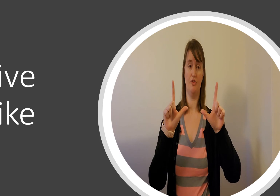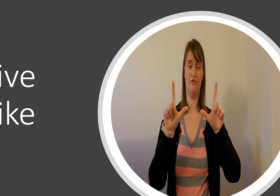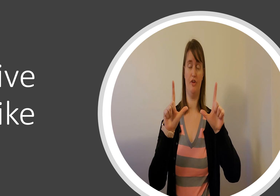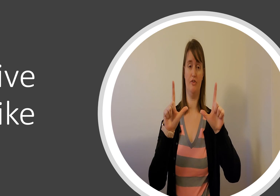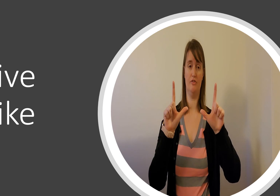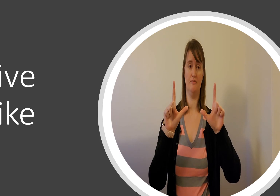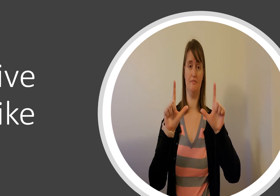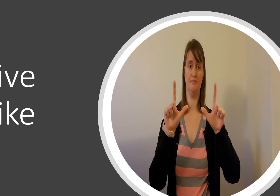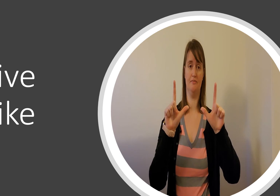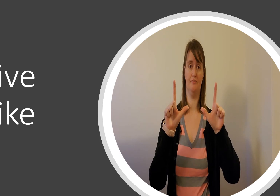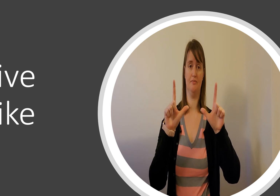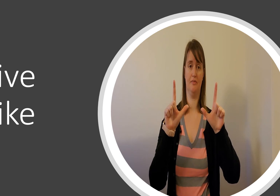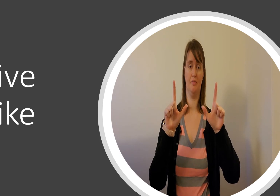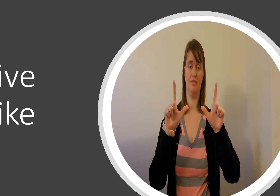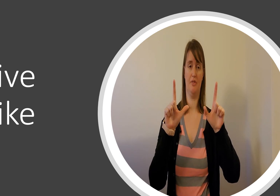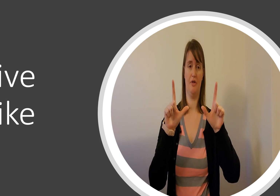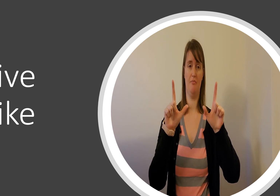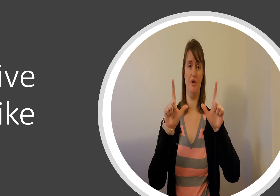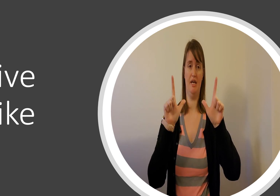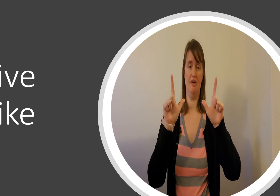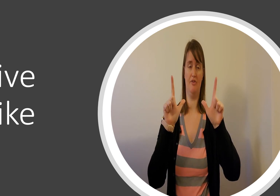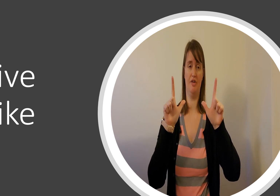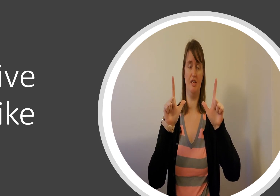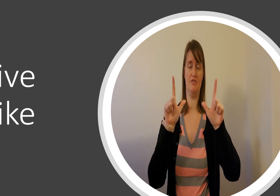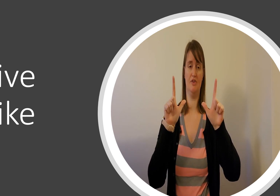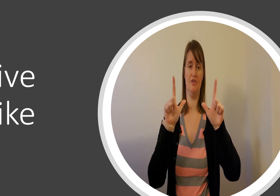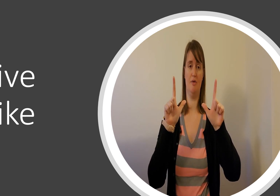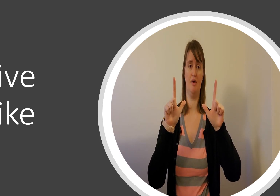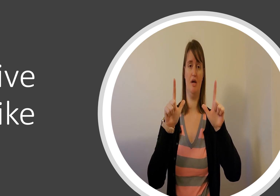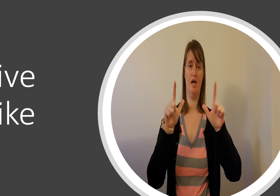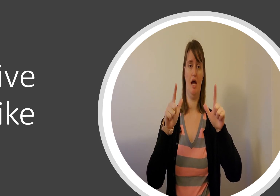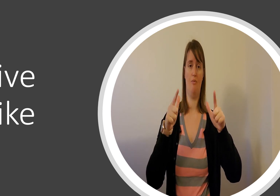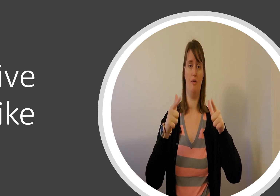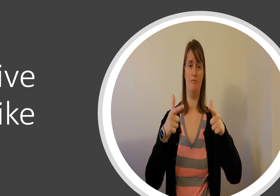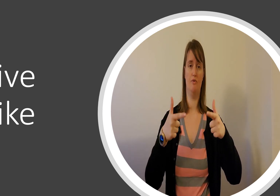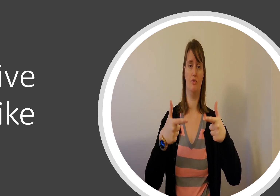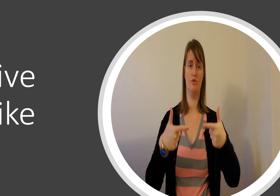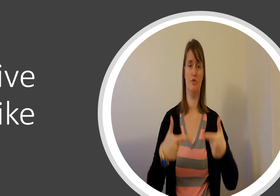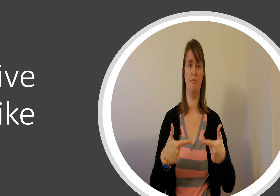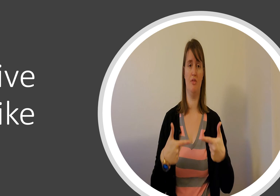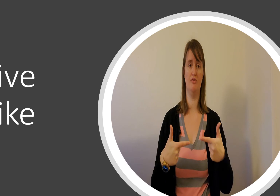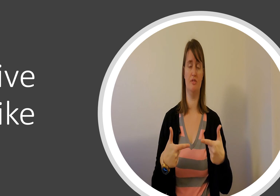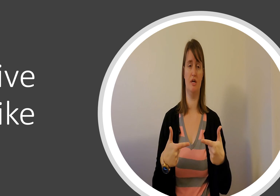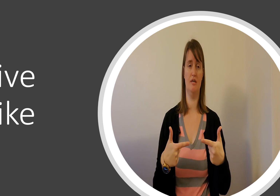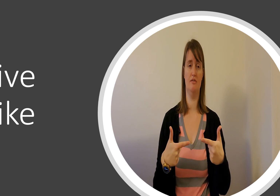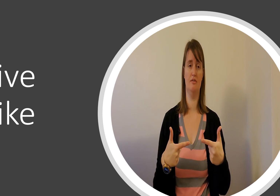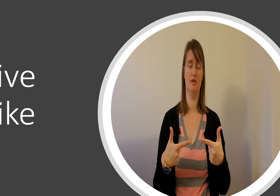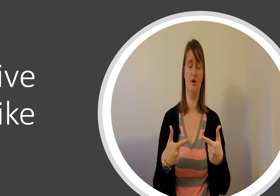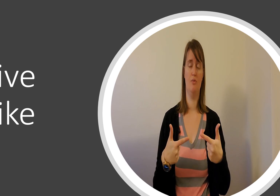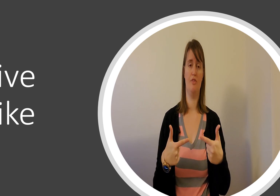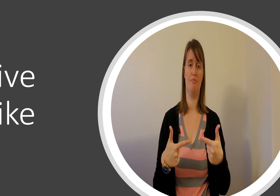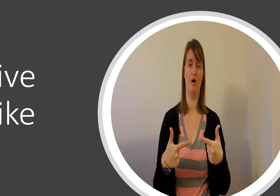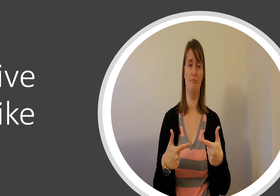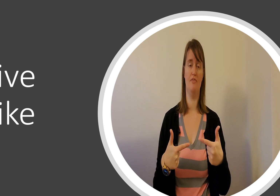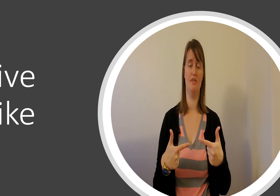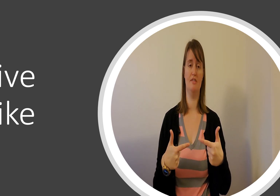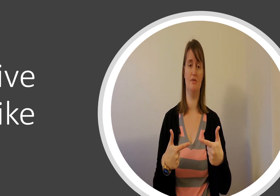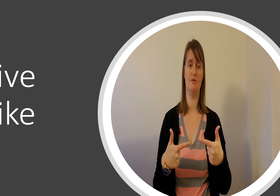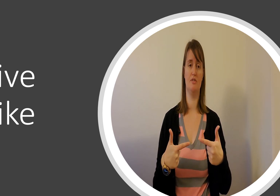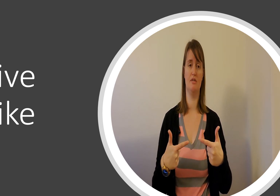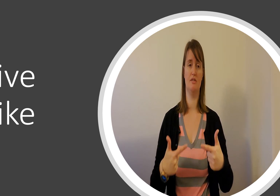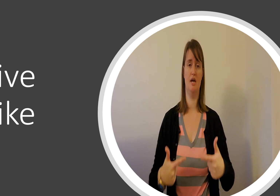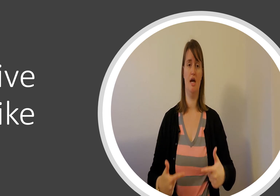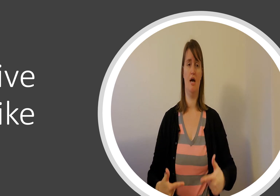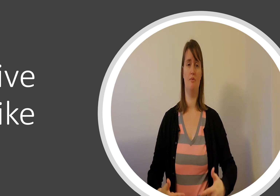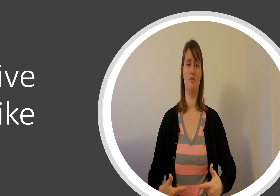L's with our fingers, with our thumb pointing out and our index finger up, and we turn them on their side with the palm facing